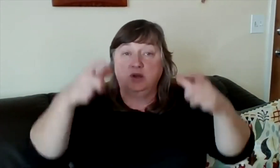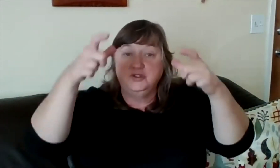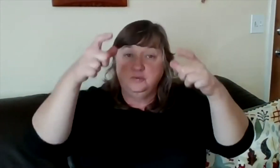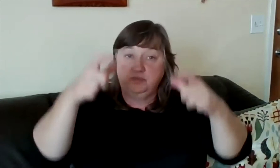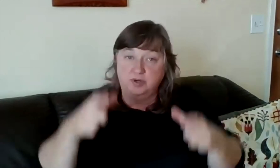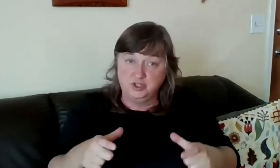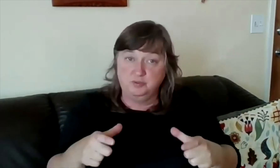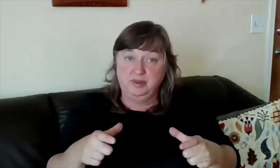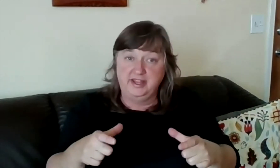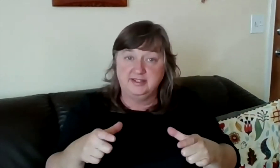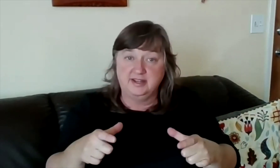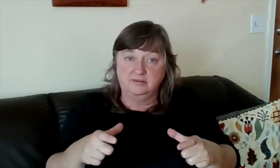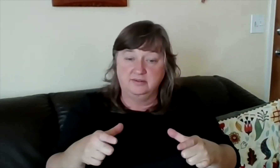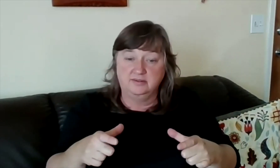Once you put your plate down,